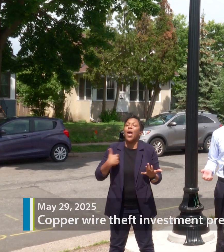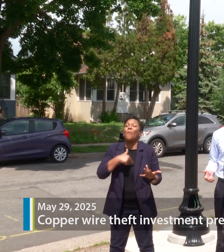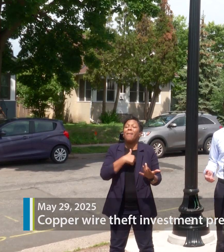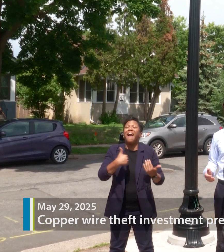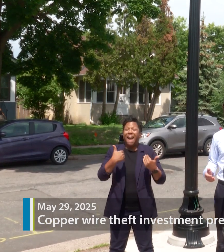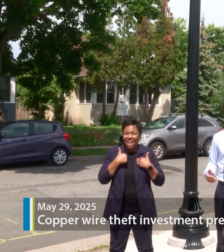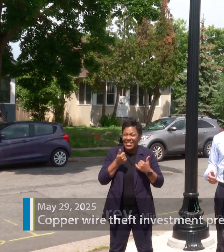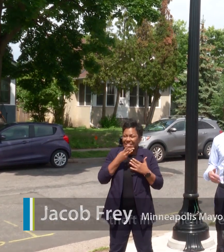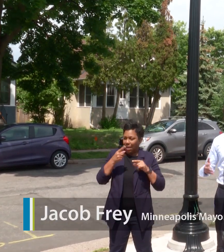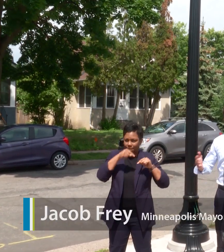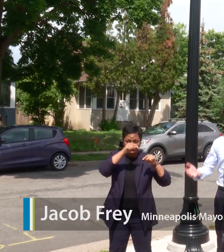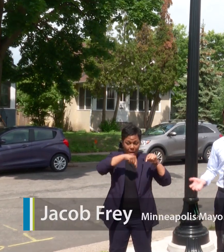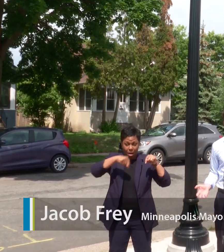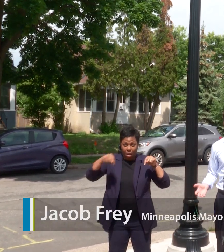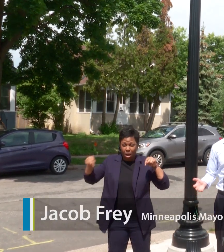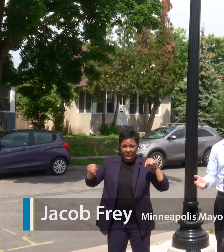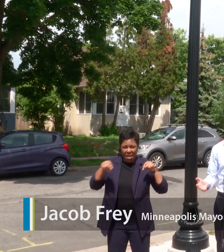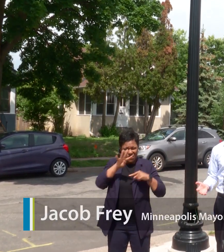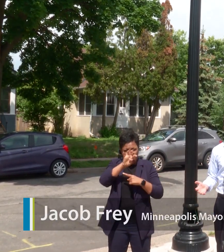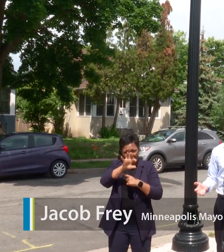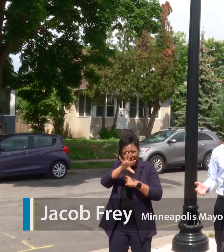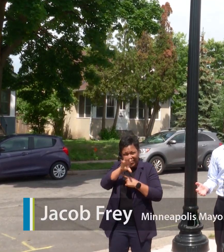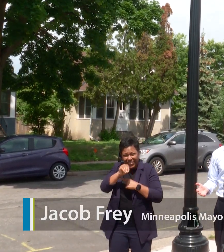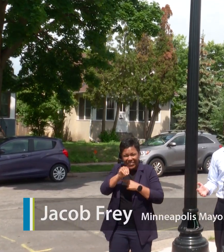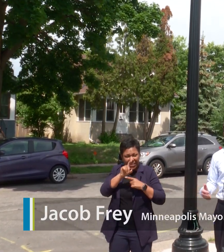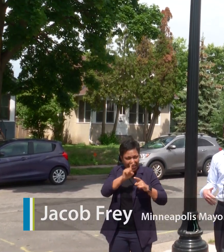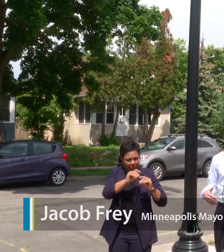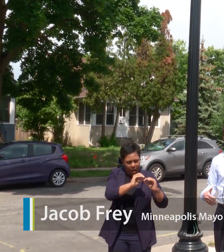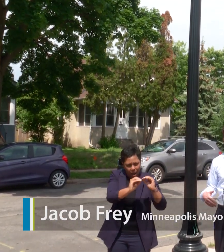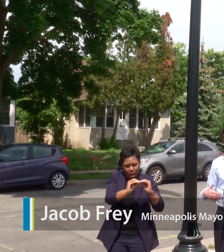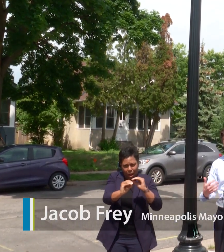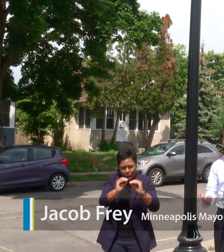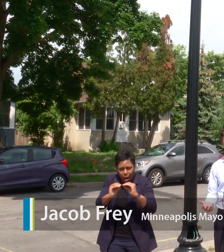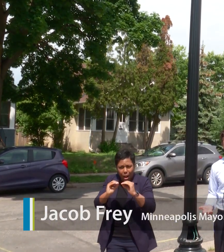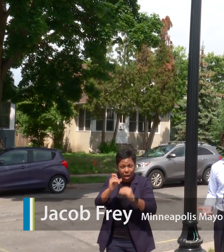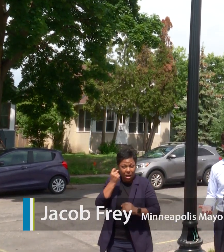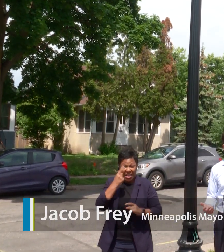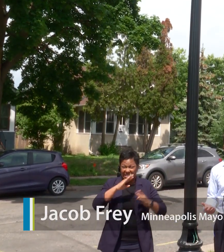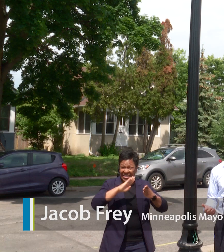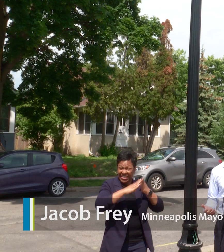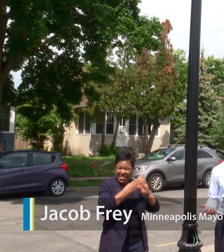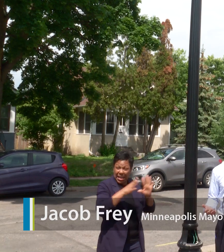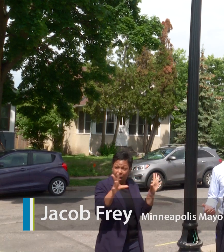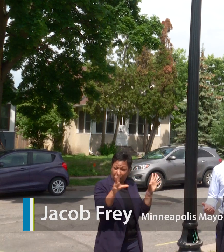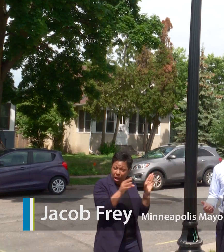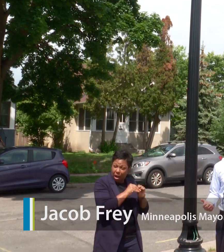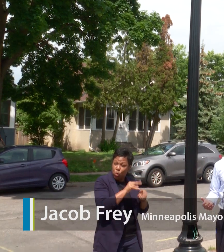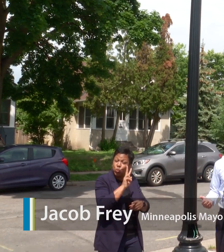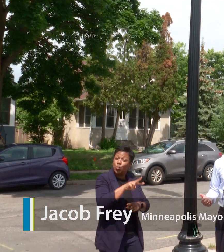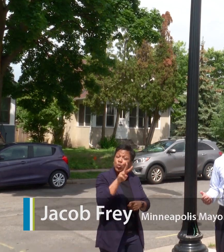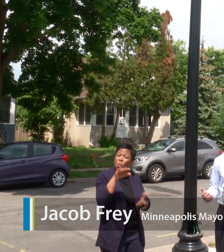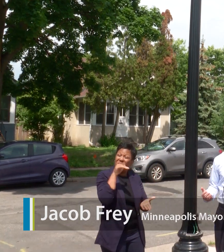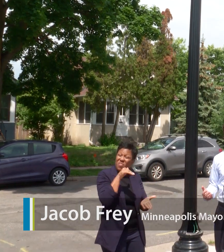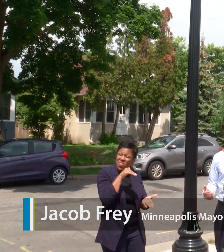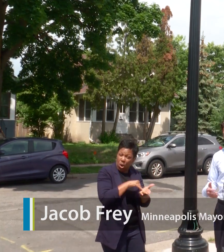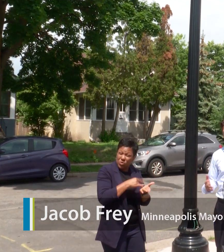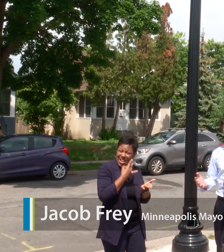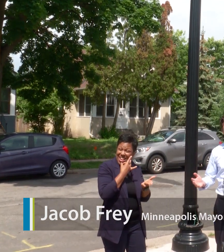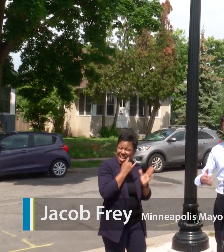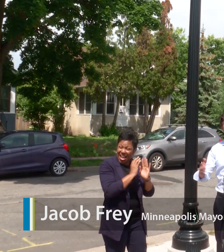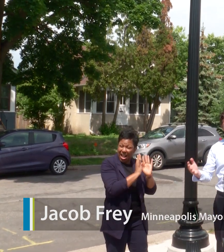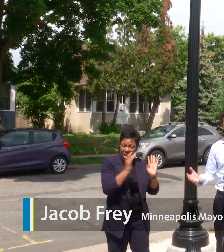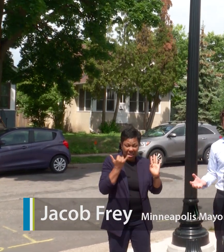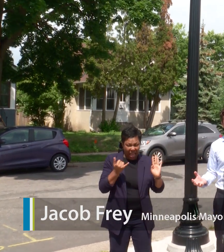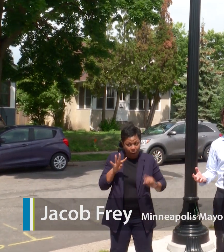450 lights. We have 22,000 lights in the city, again 450 of which are presently out. That's